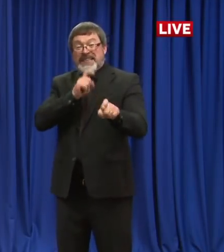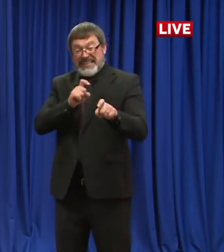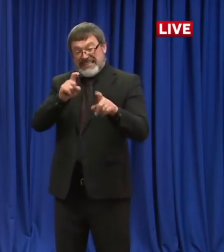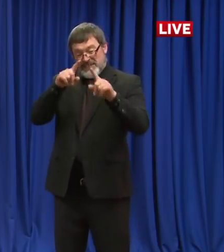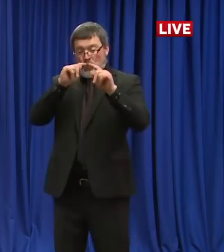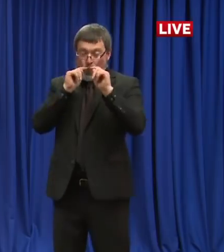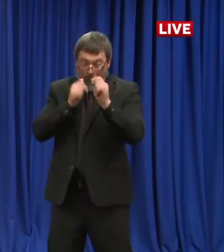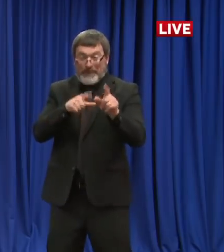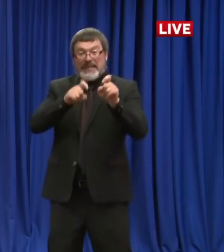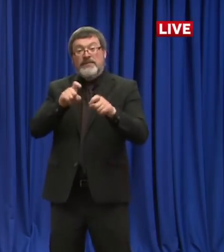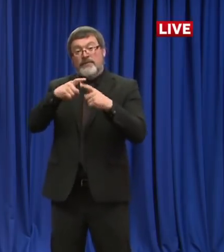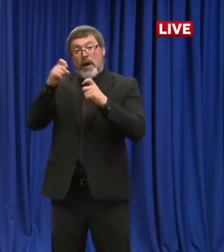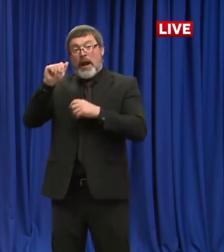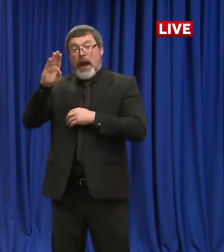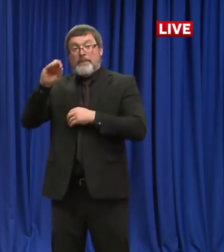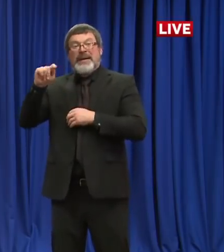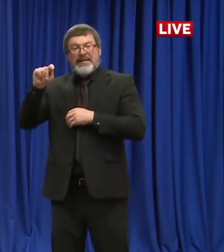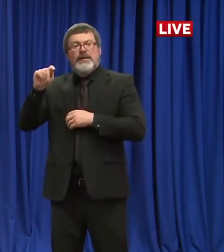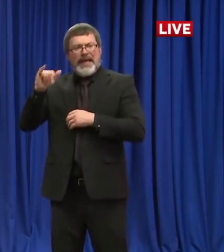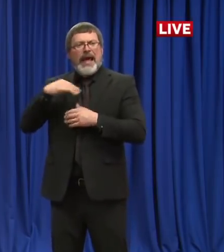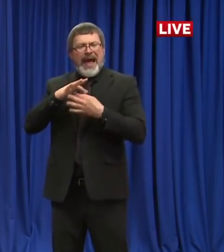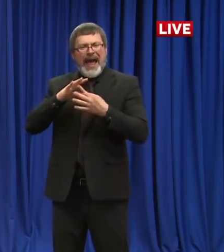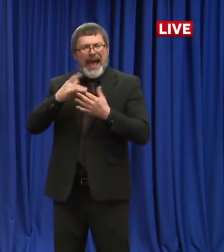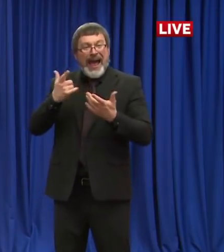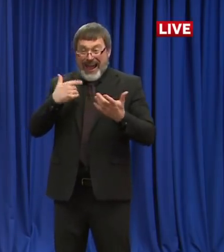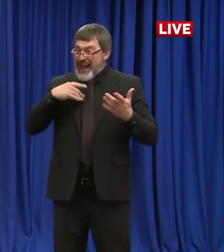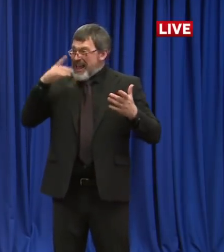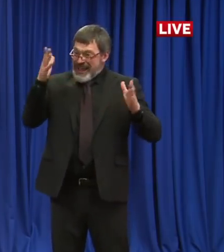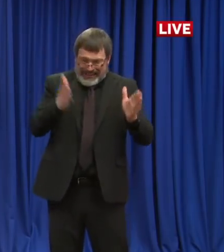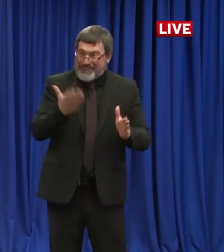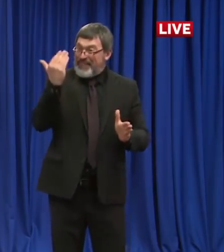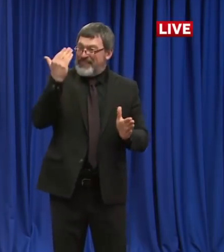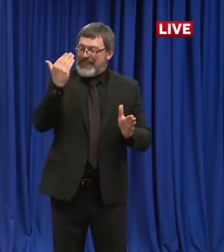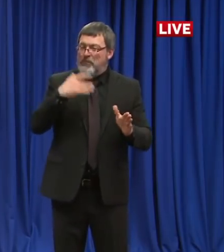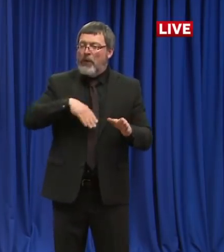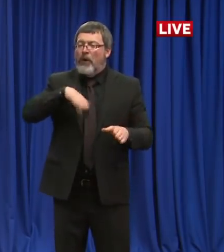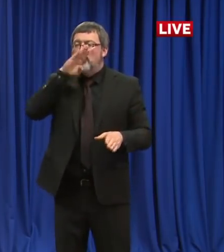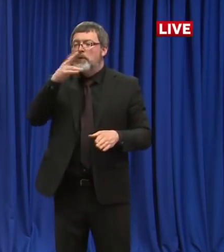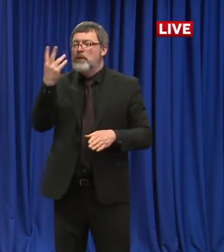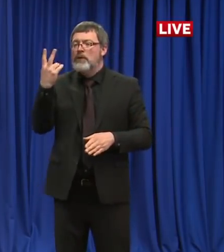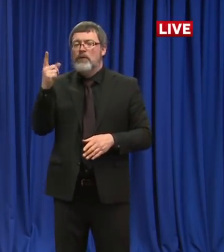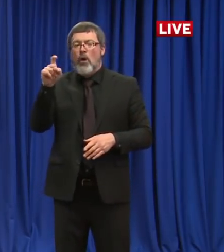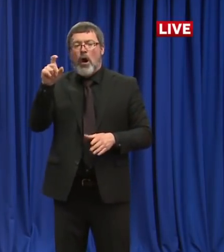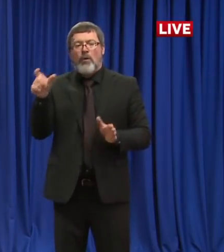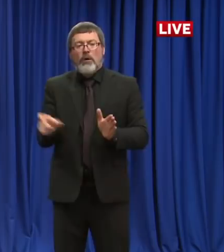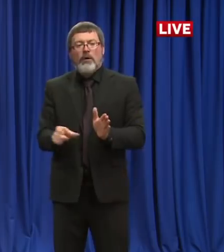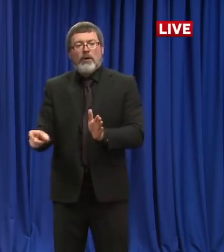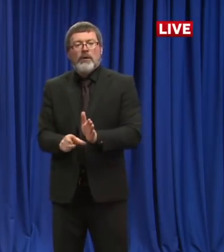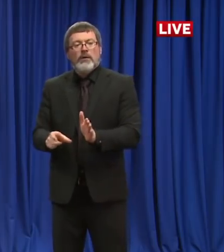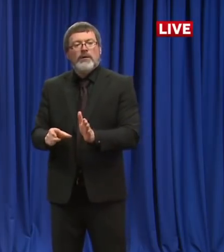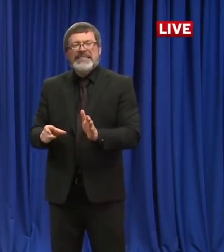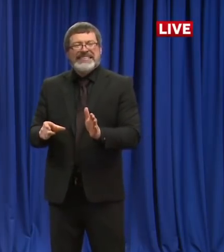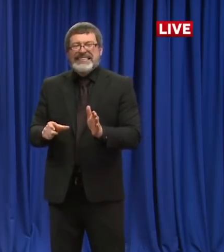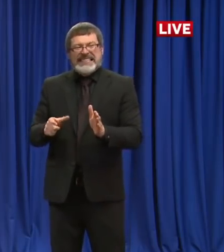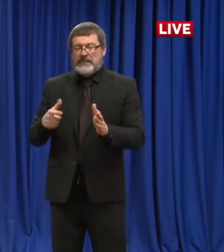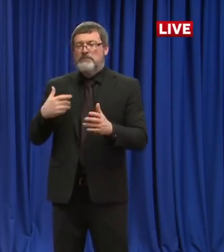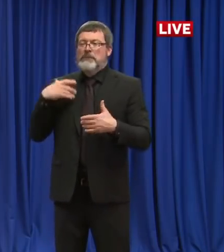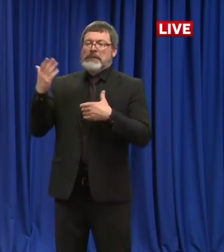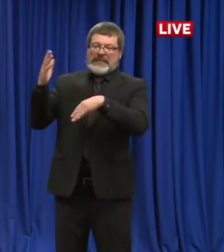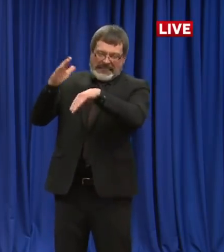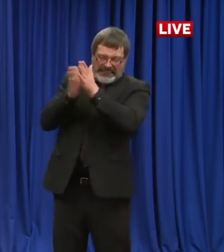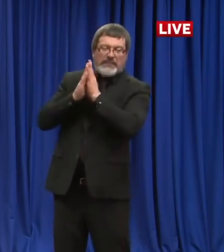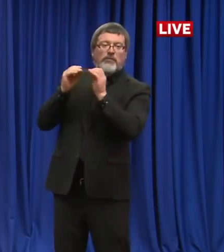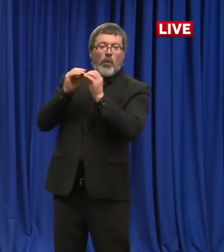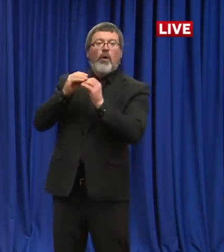lot of folks know, I was pretty frustrated only getting 100 cartridges or so last week. But we have a few hundred more we think that are going to be coming in in short order. We've already shipped one of those